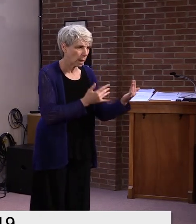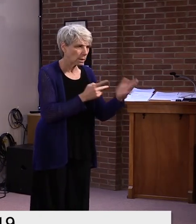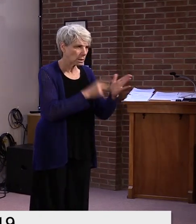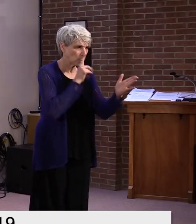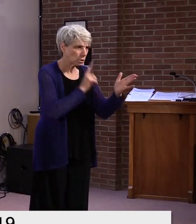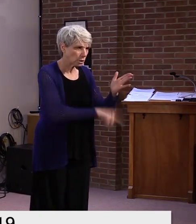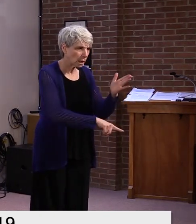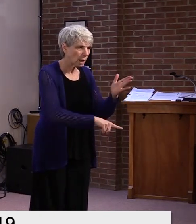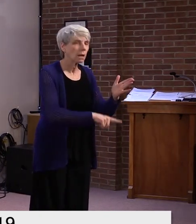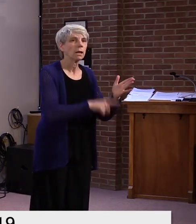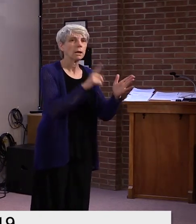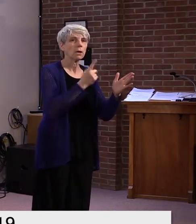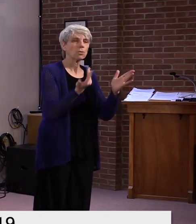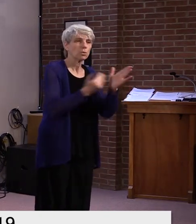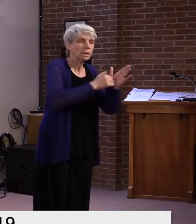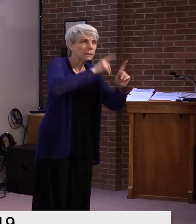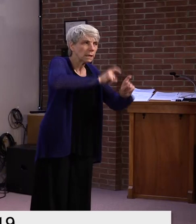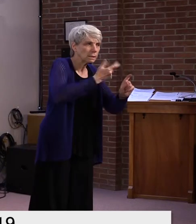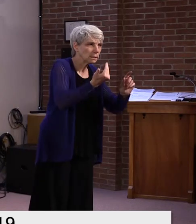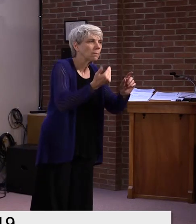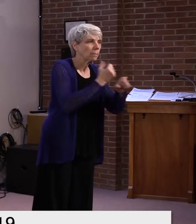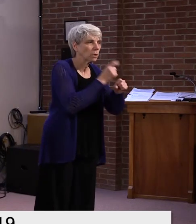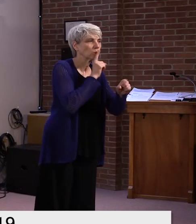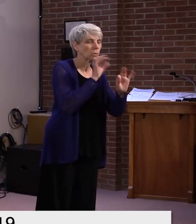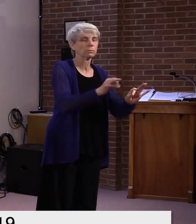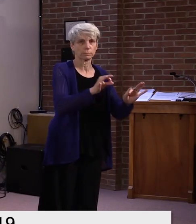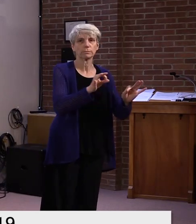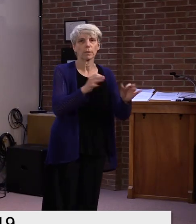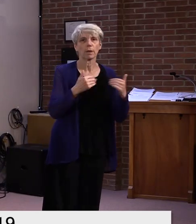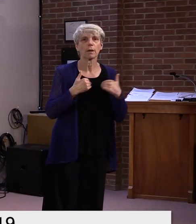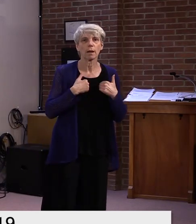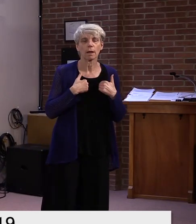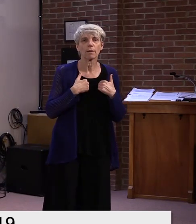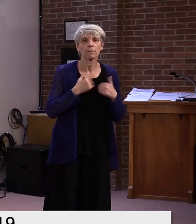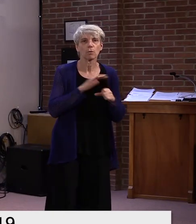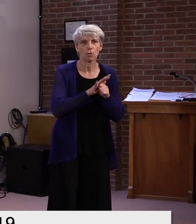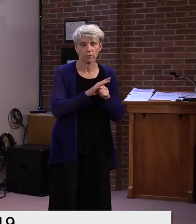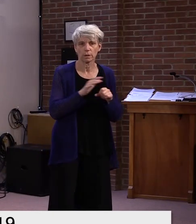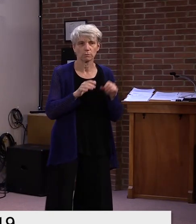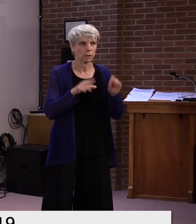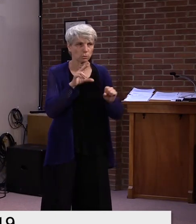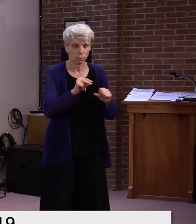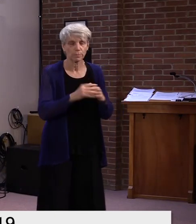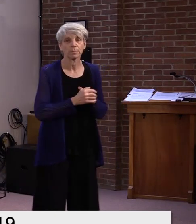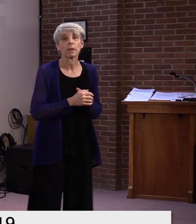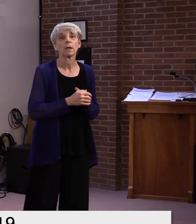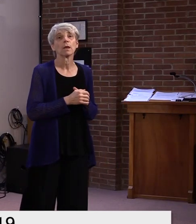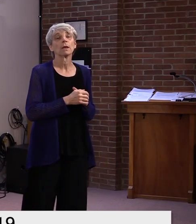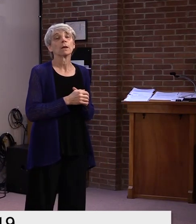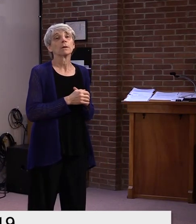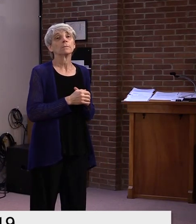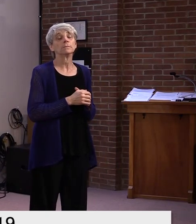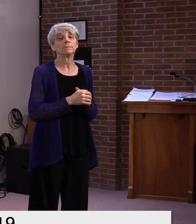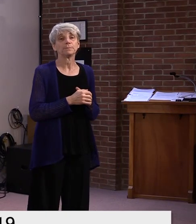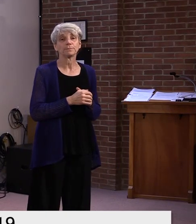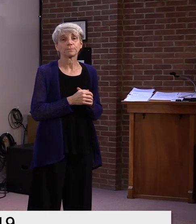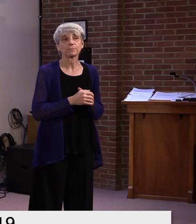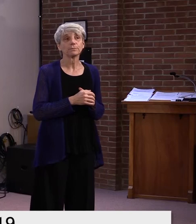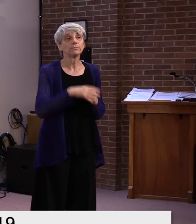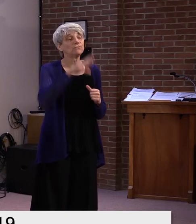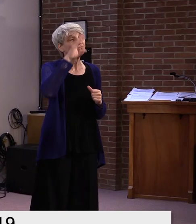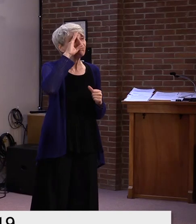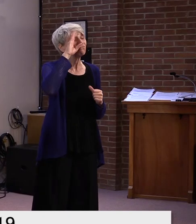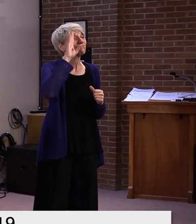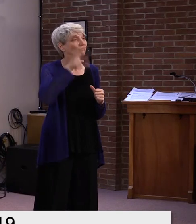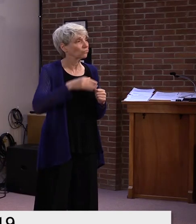I speak right now. With all decisions around what is allowed, we need to think about